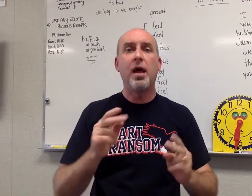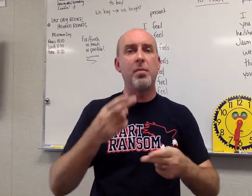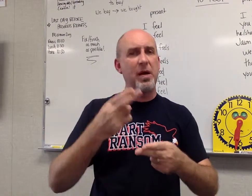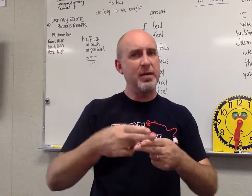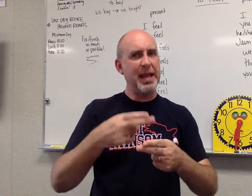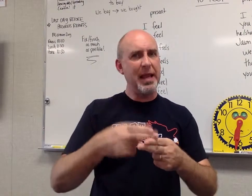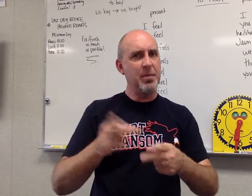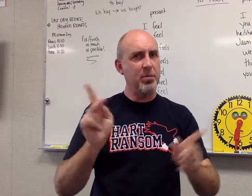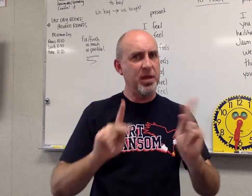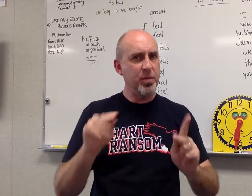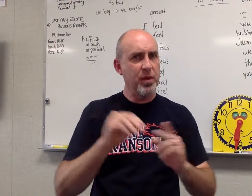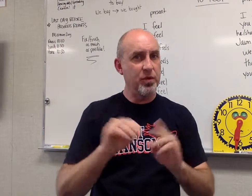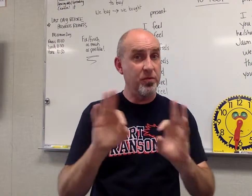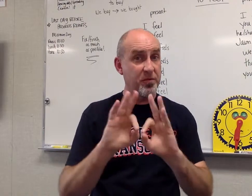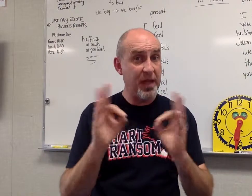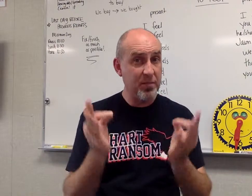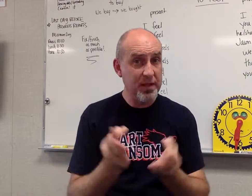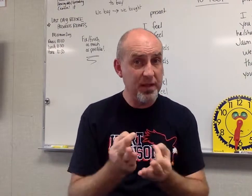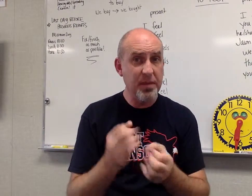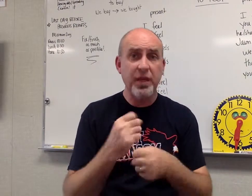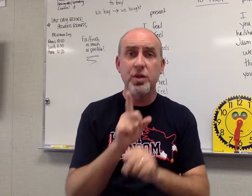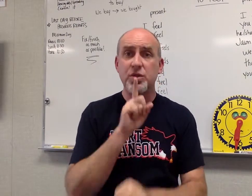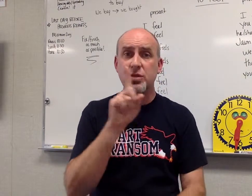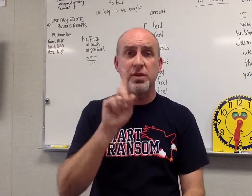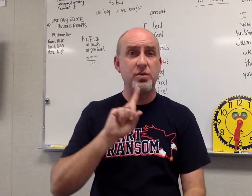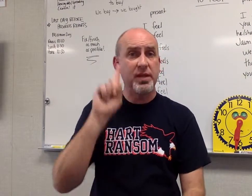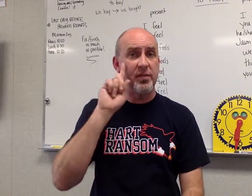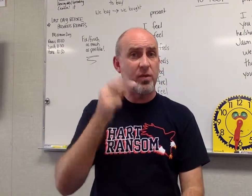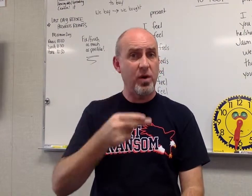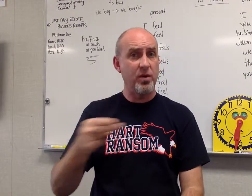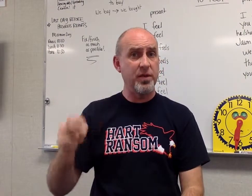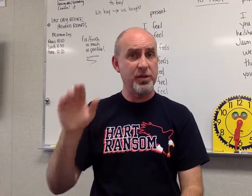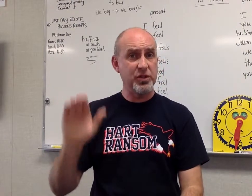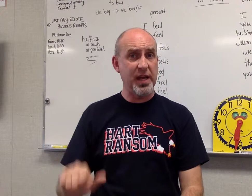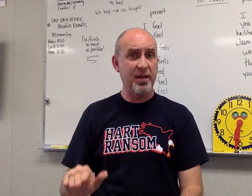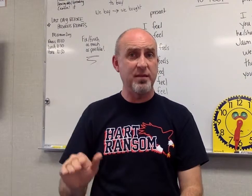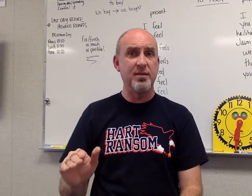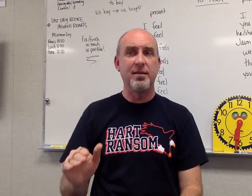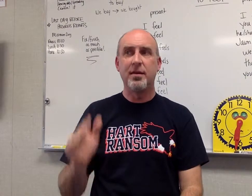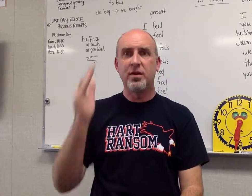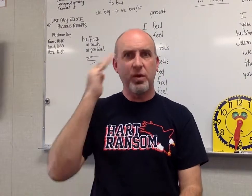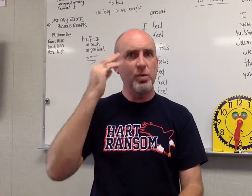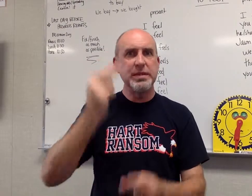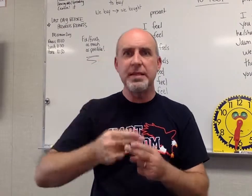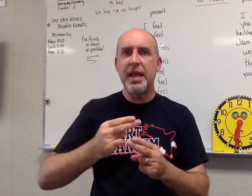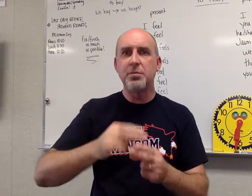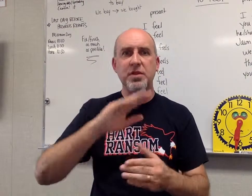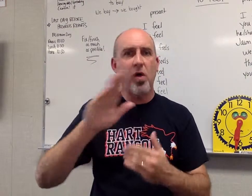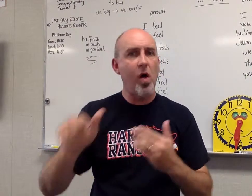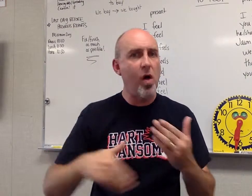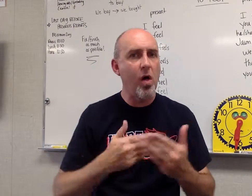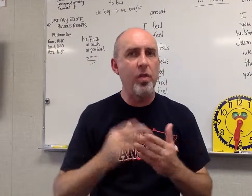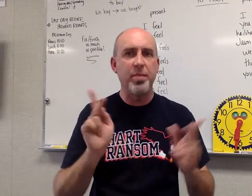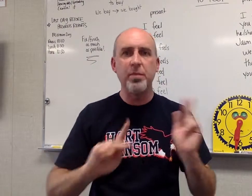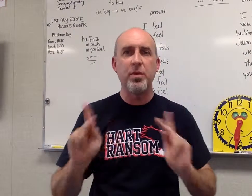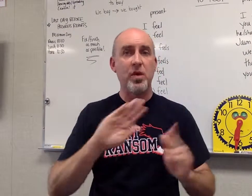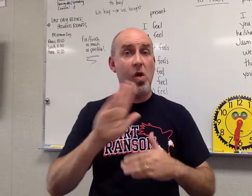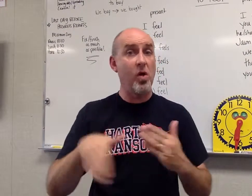about naming people in your family, making sure that your deaf or hard of hearing child knows the names of all the people and all